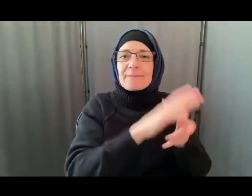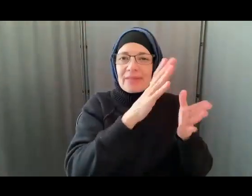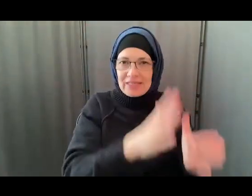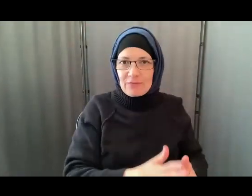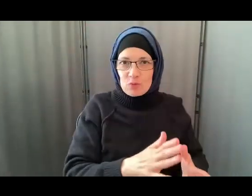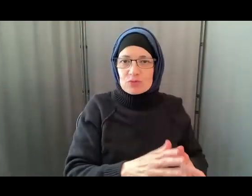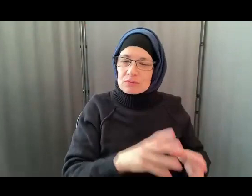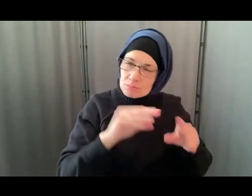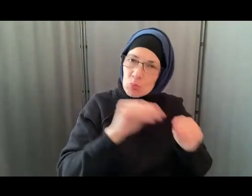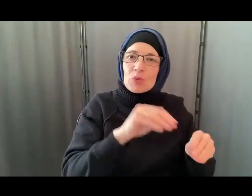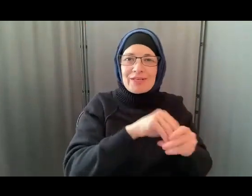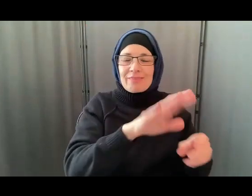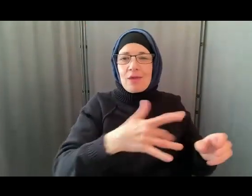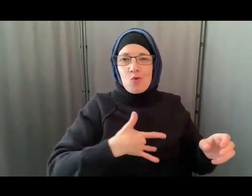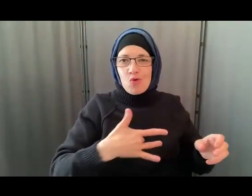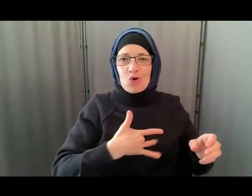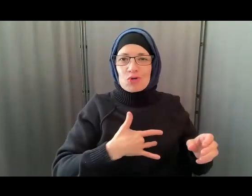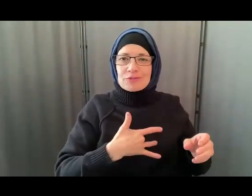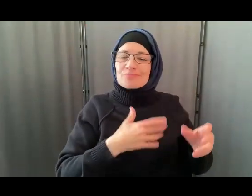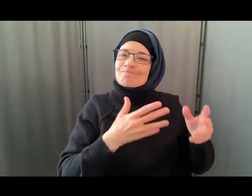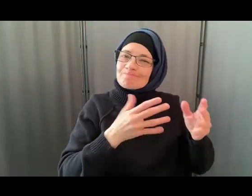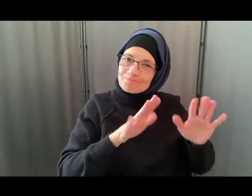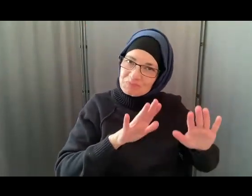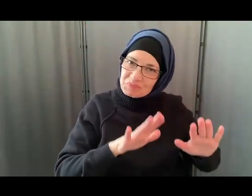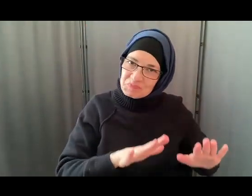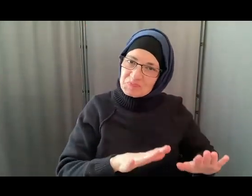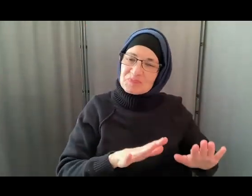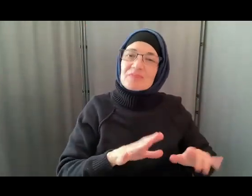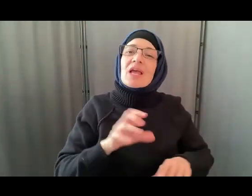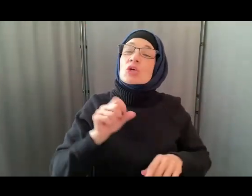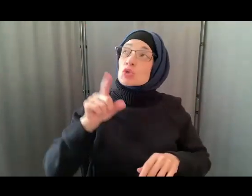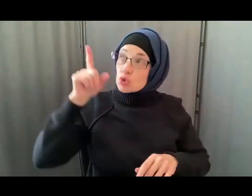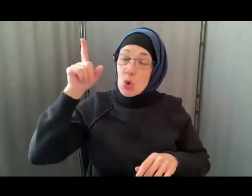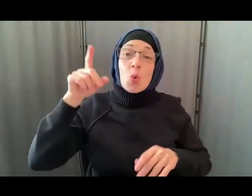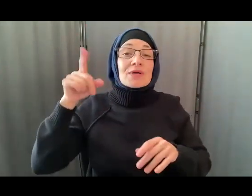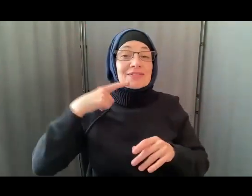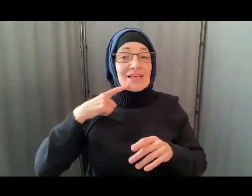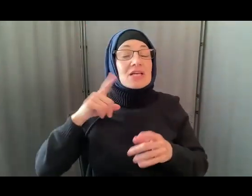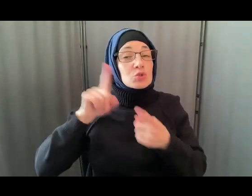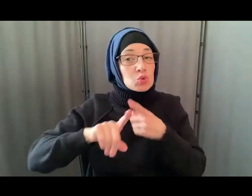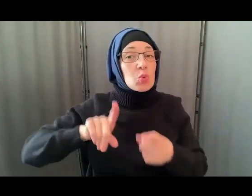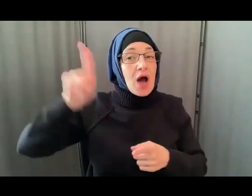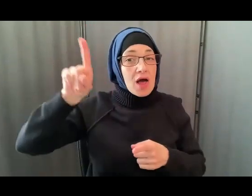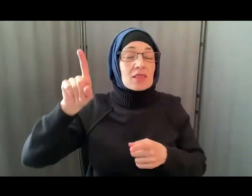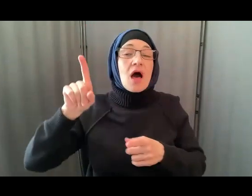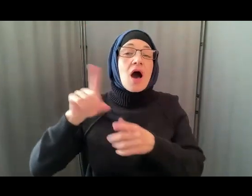Allah says, and to Allah belongs the forces and the soldiers and the